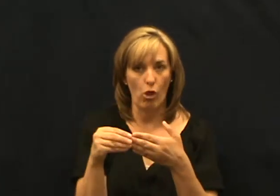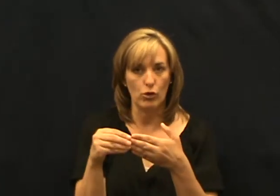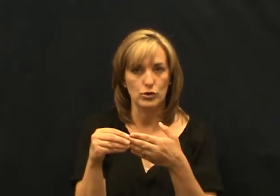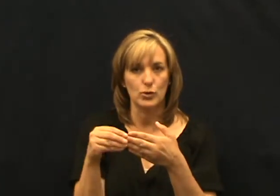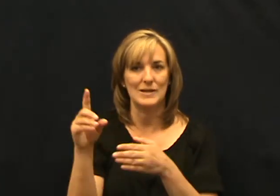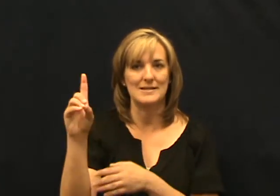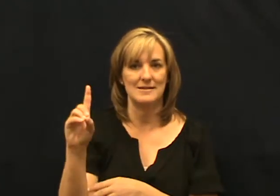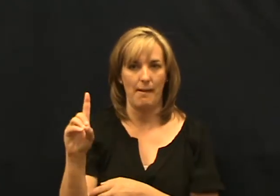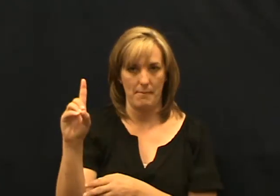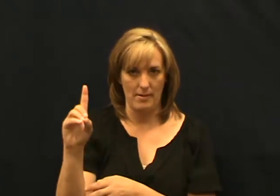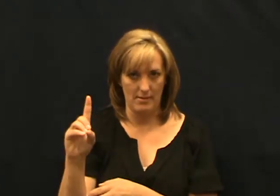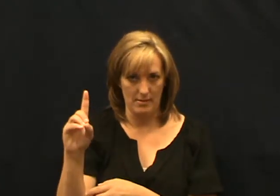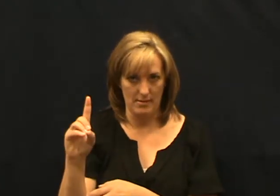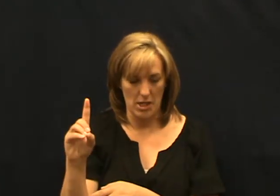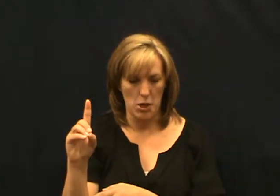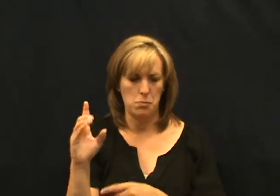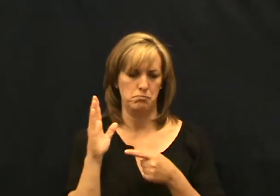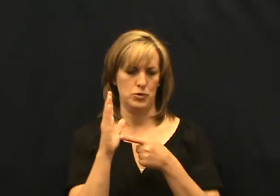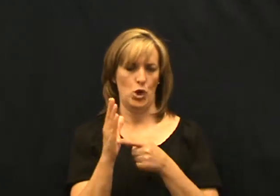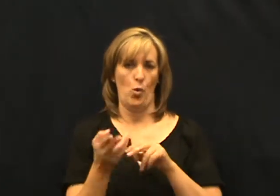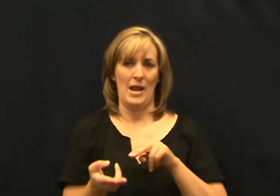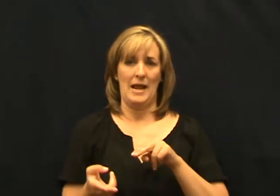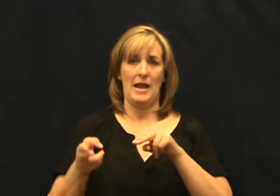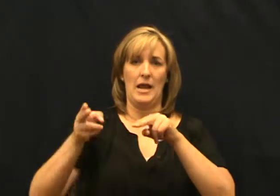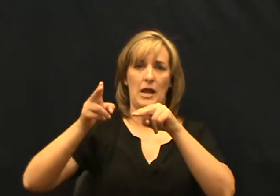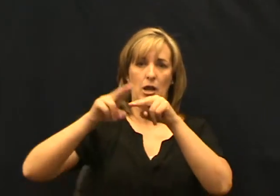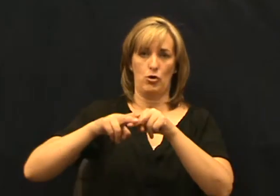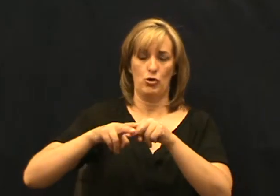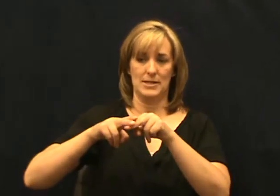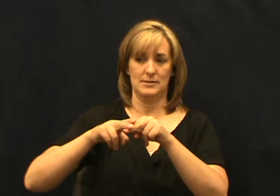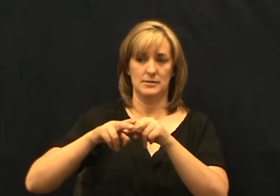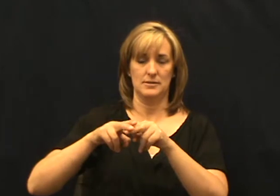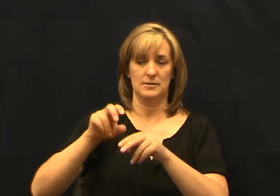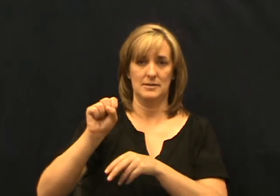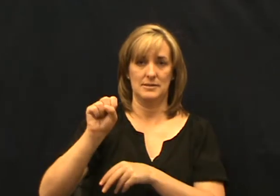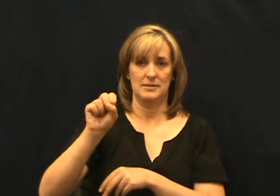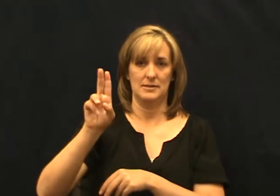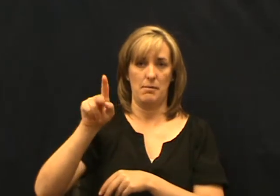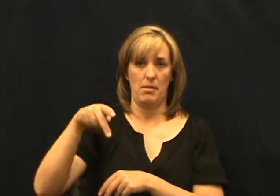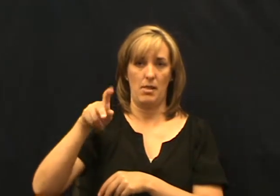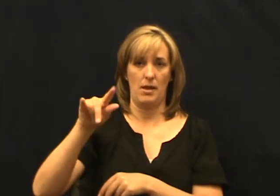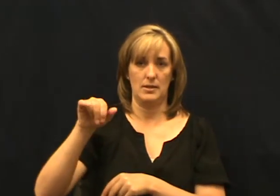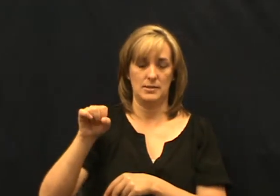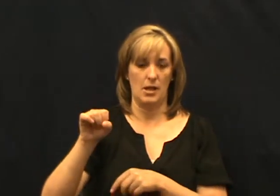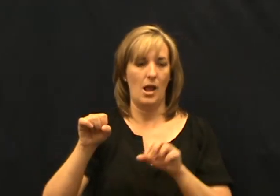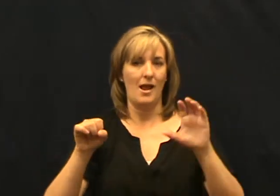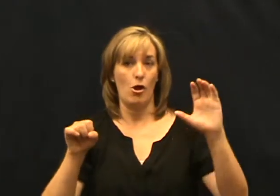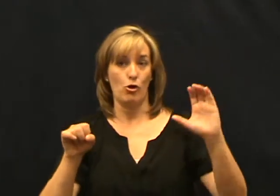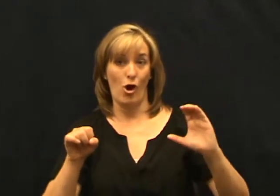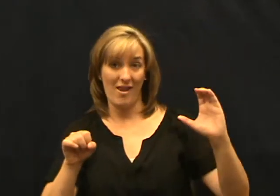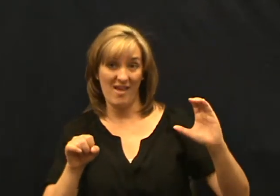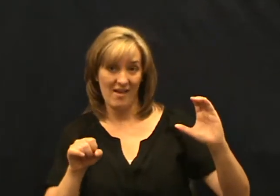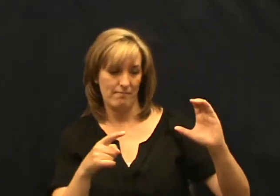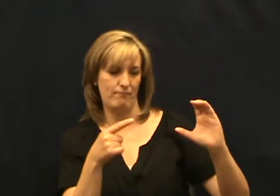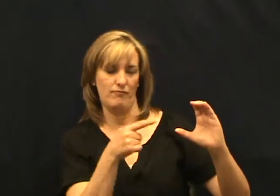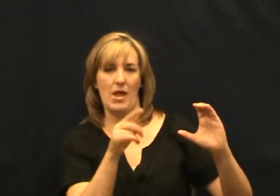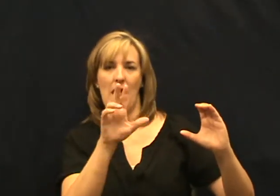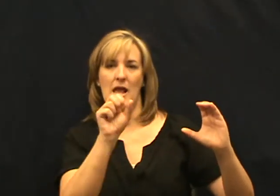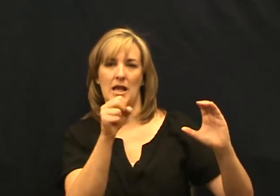the increase in supplies, and we credit cash for $1,600 to show the decrease in cash.